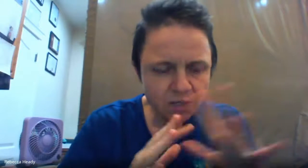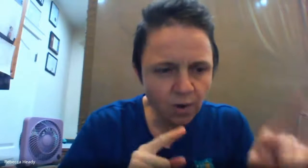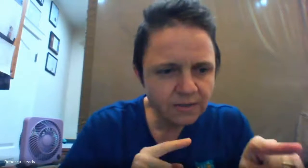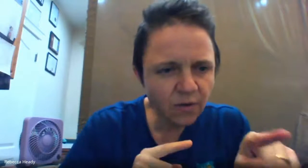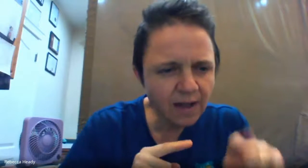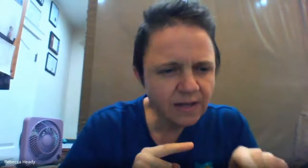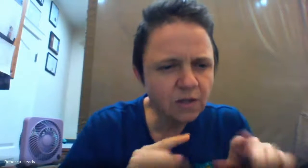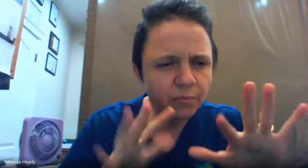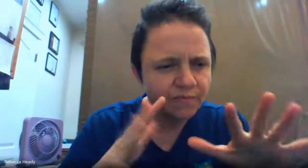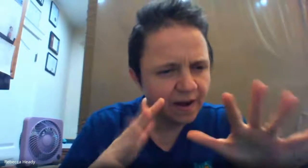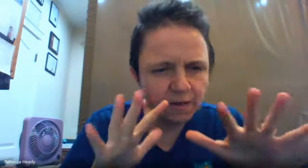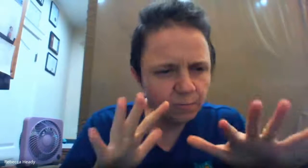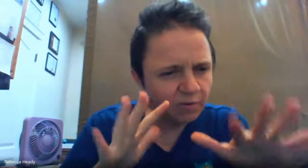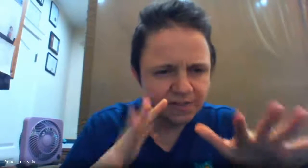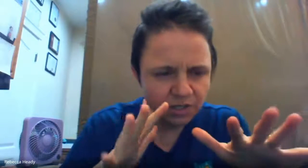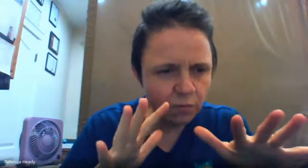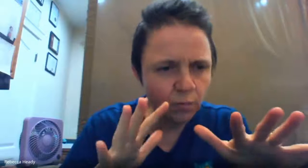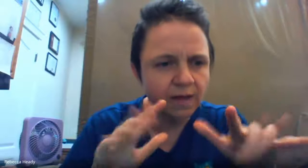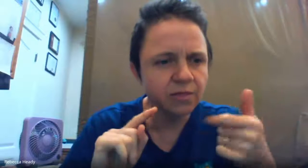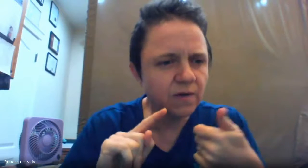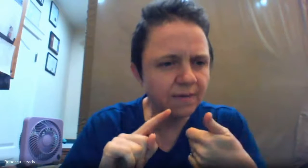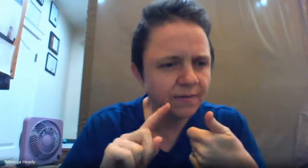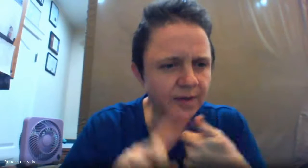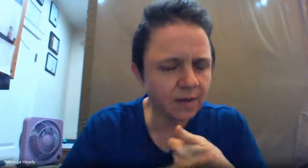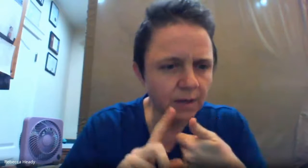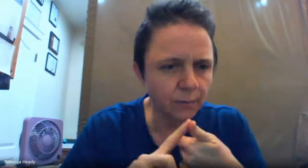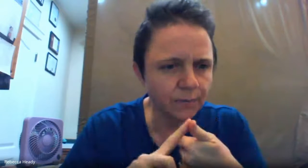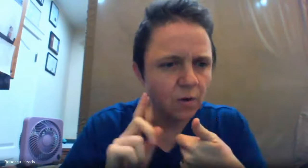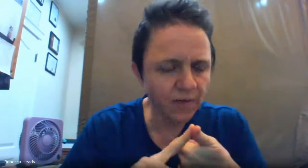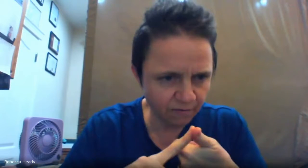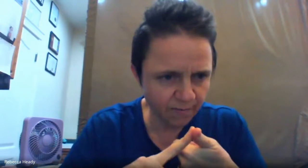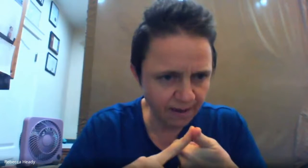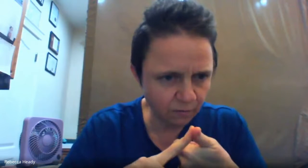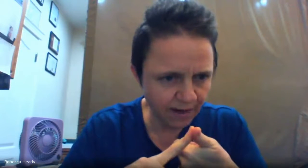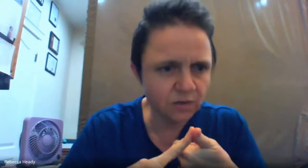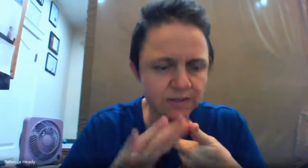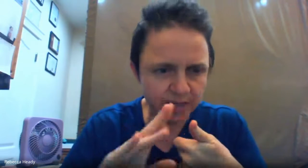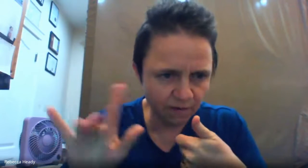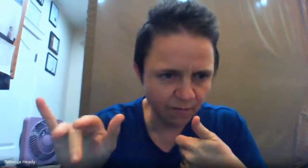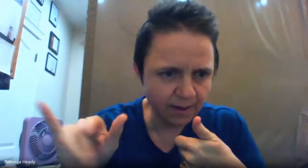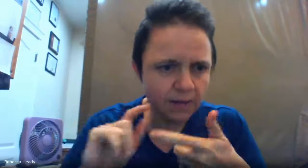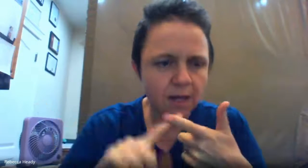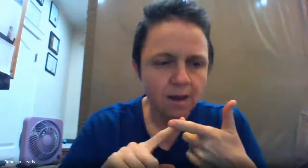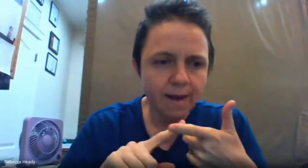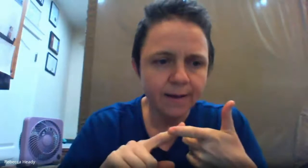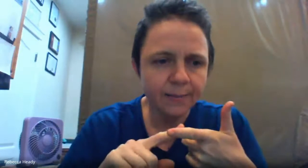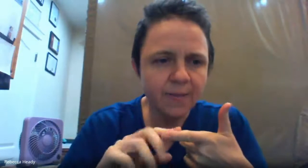So Ellie, you're fairly proficient with. You've got the the alphabet, right? You can sign the alphabet.